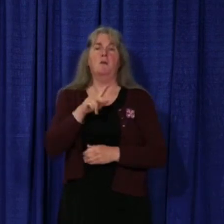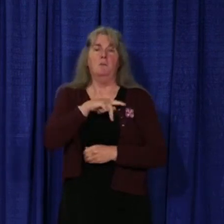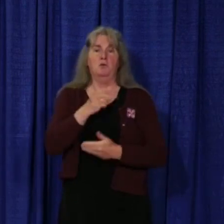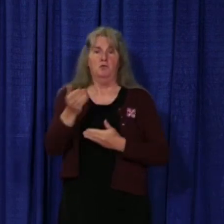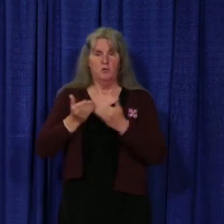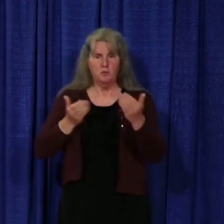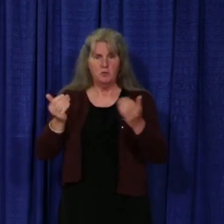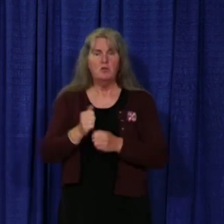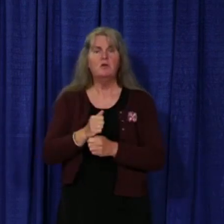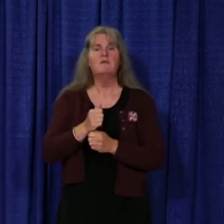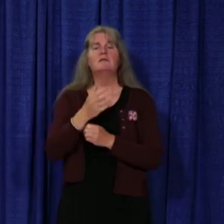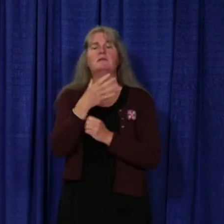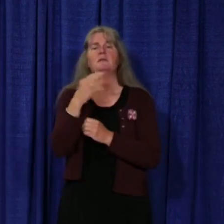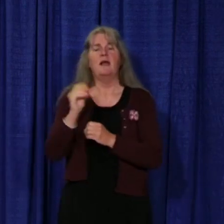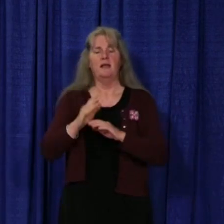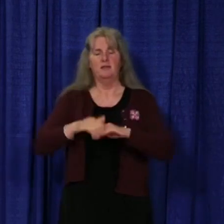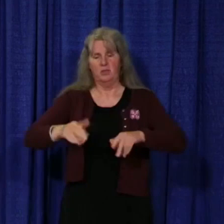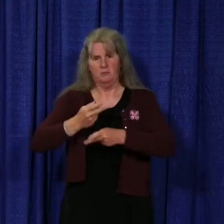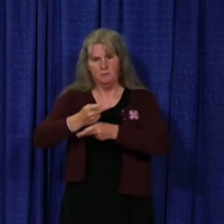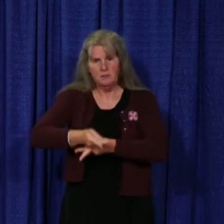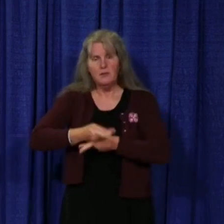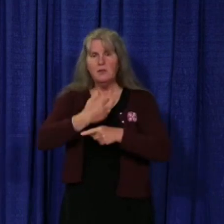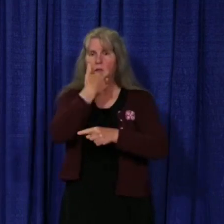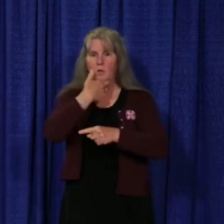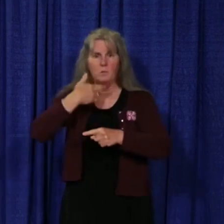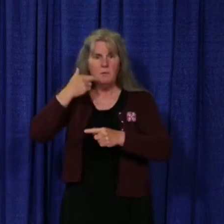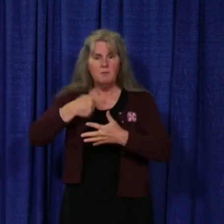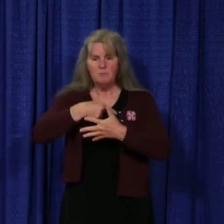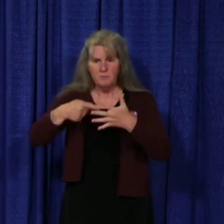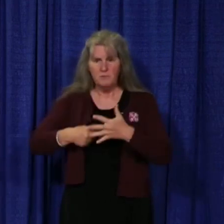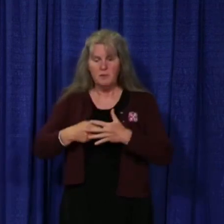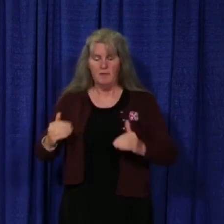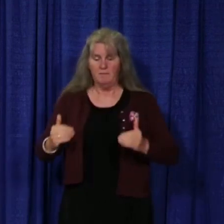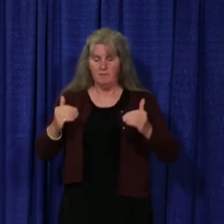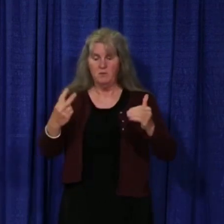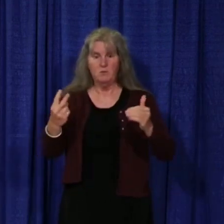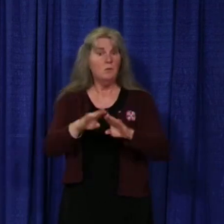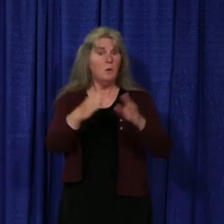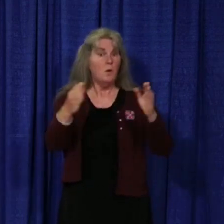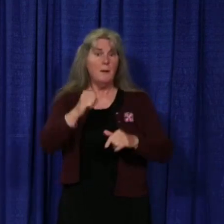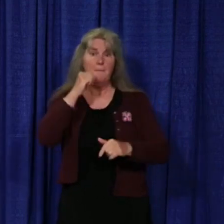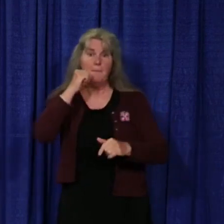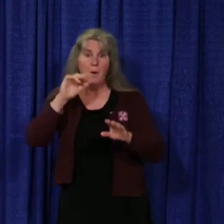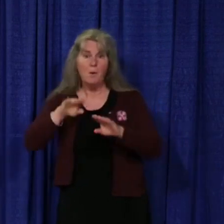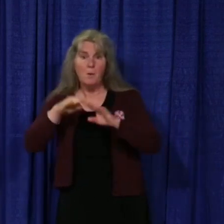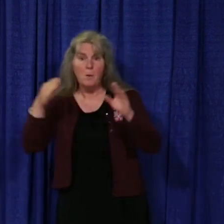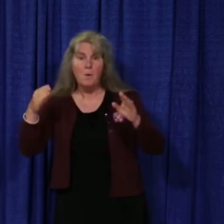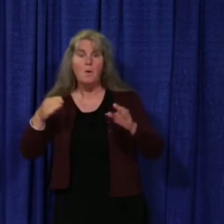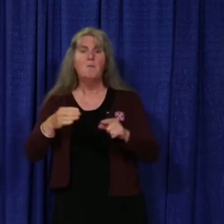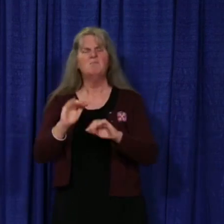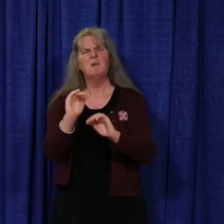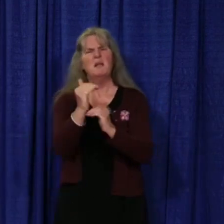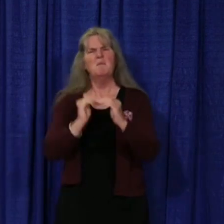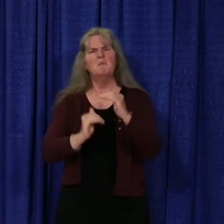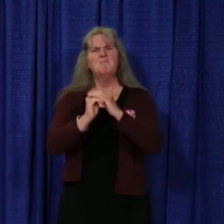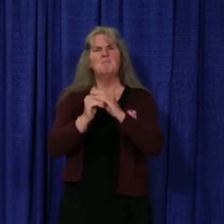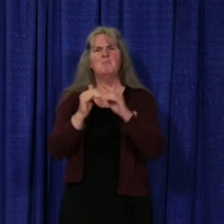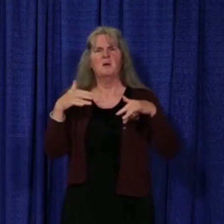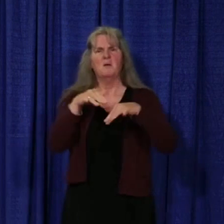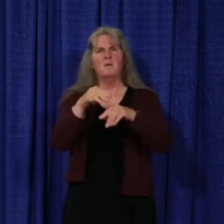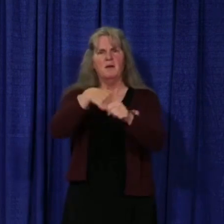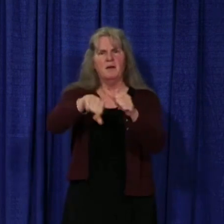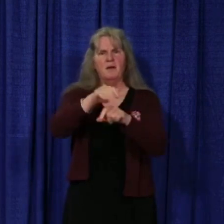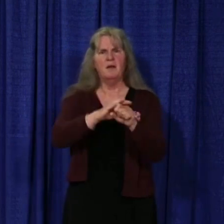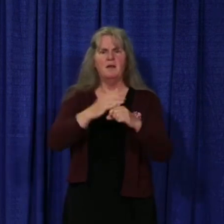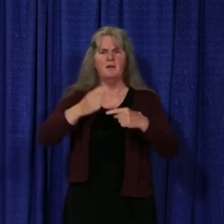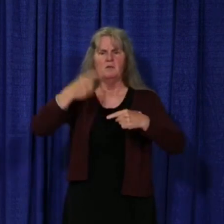early childhood learning spaces, restaurants. In phase two, we saw bars reopening at limited capacity, and the